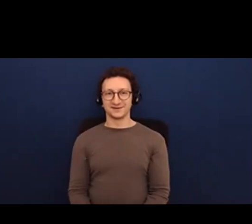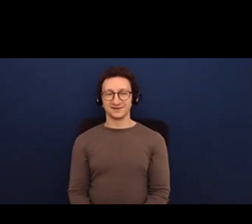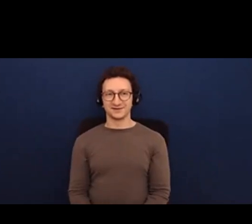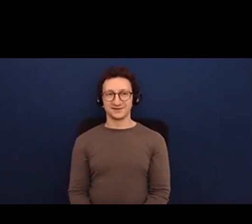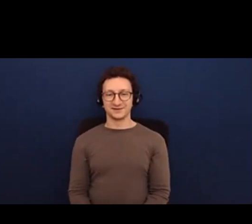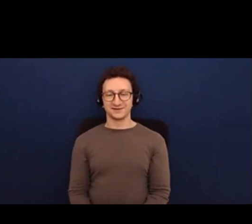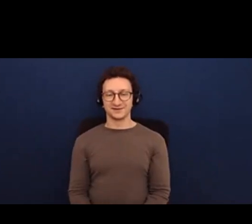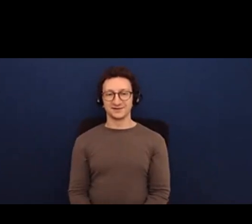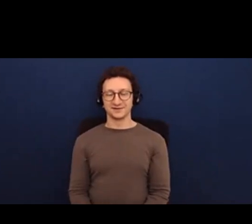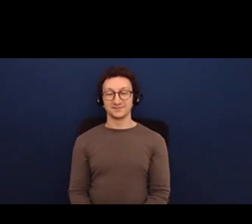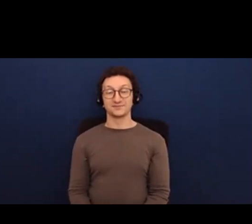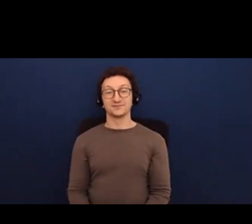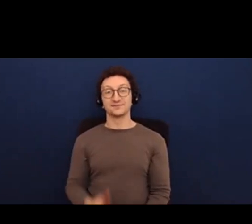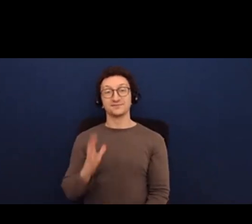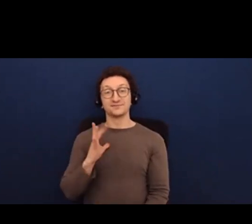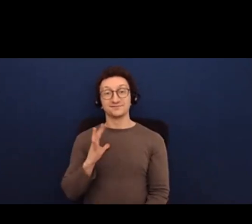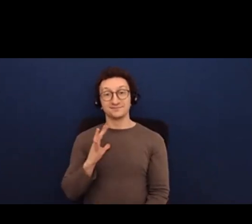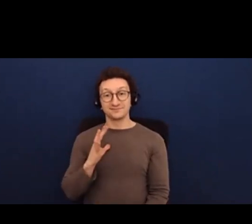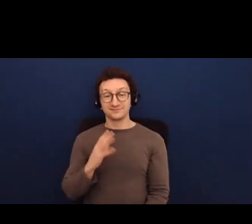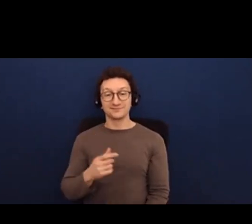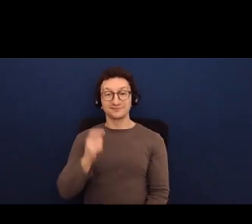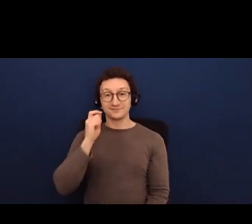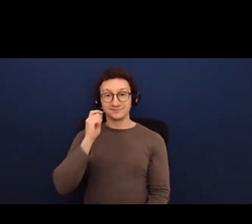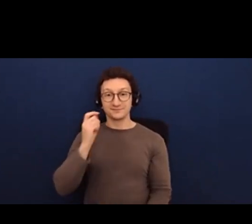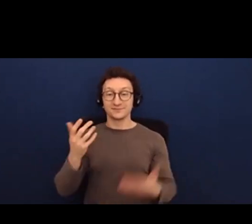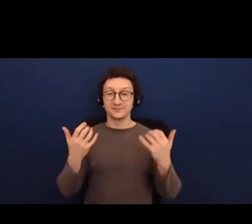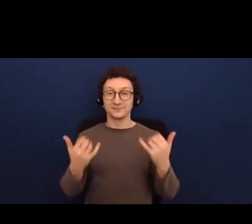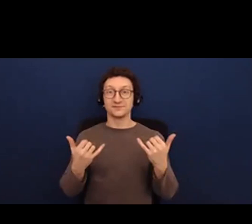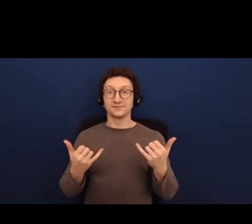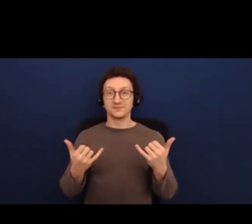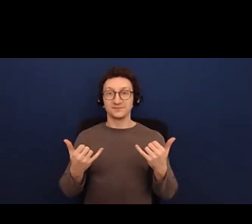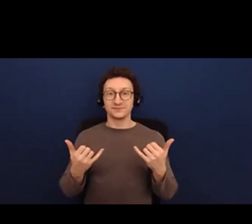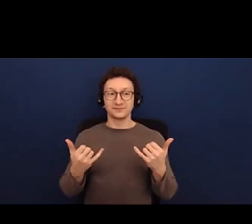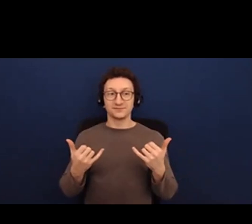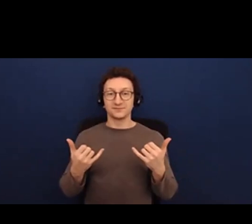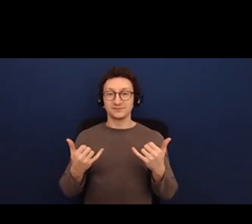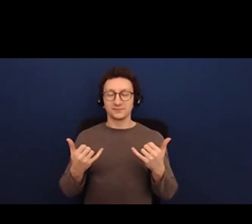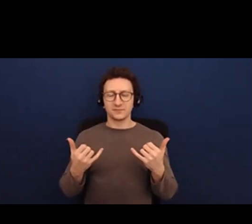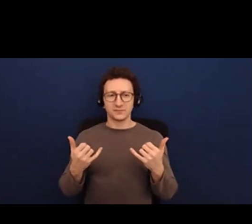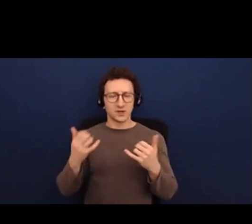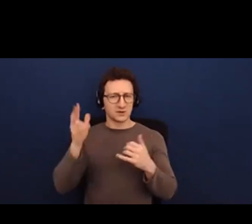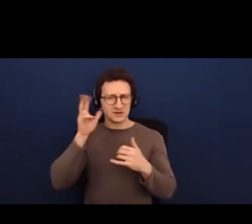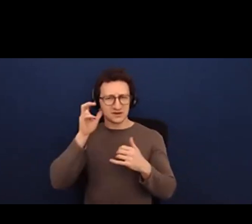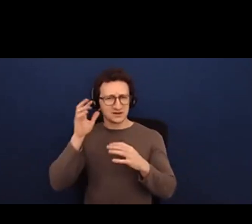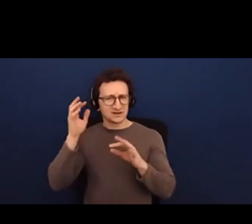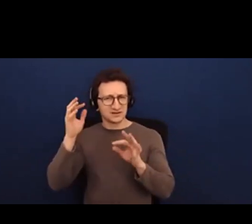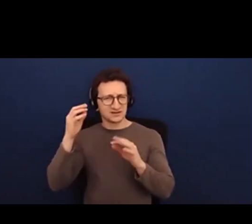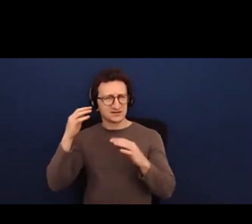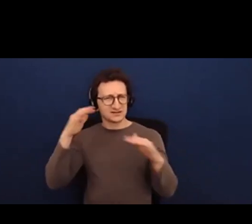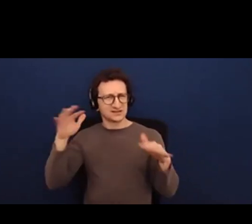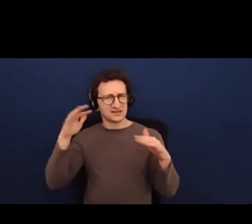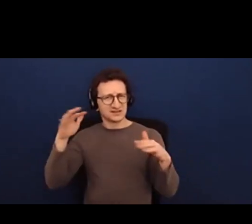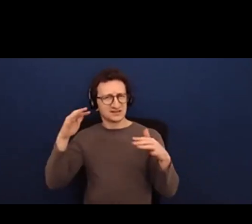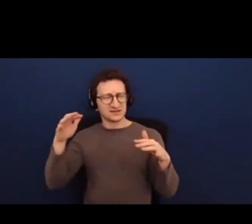Hello. The great events of the day are in court recorded. Do you hear somebody